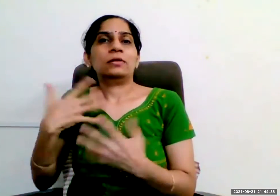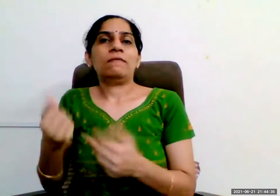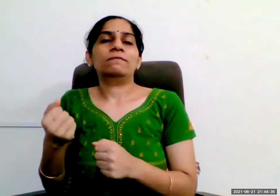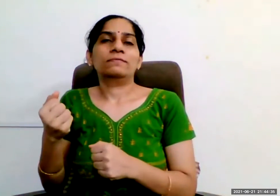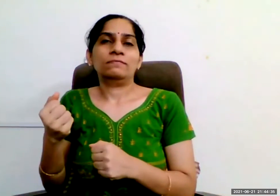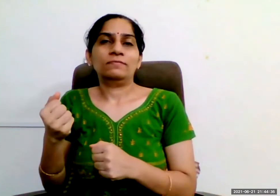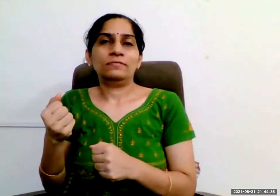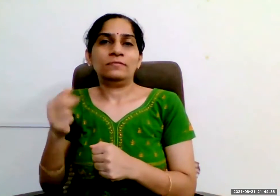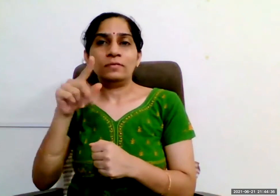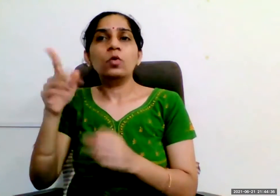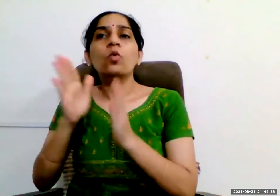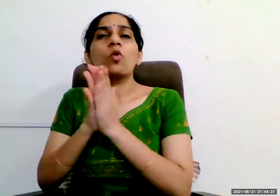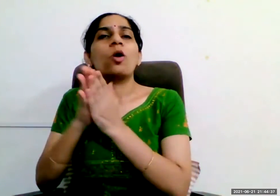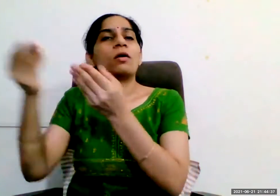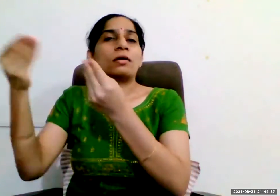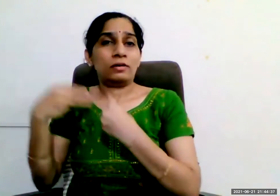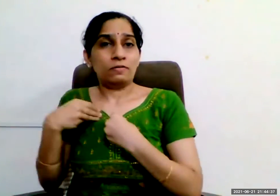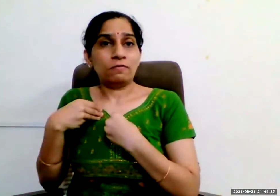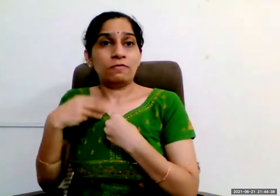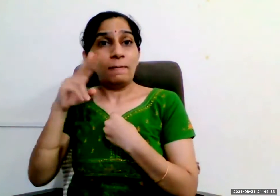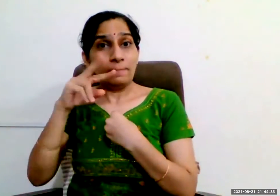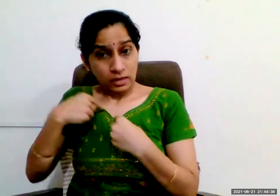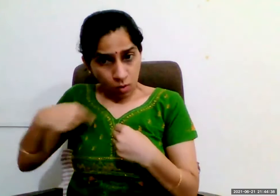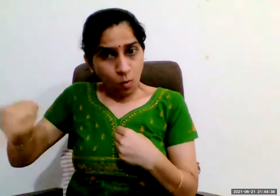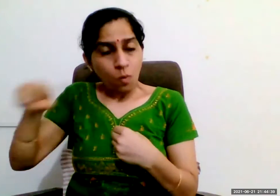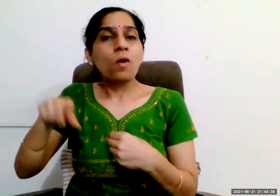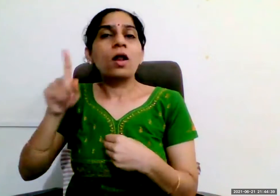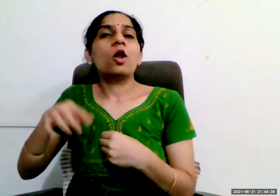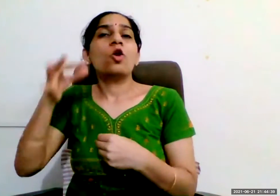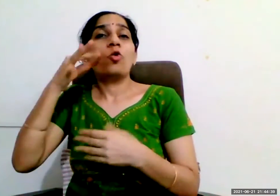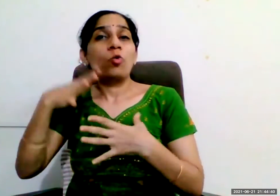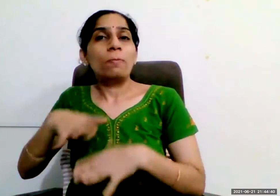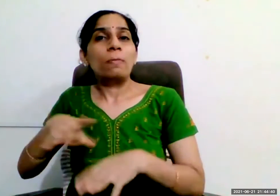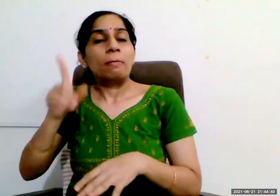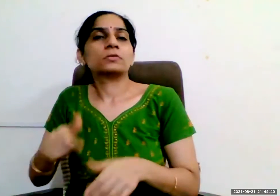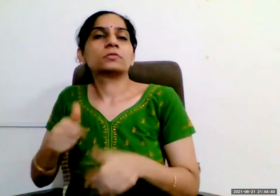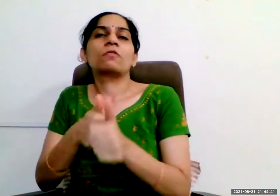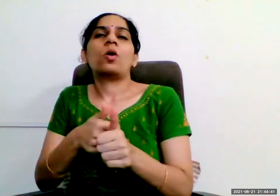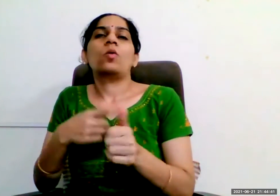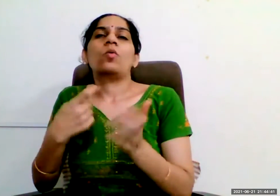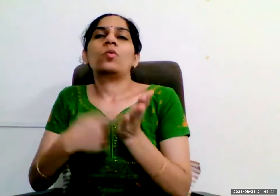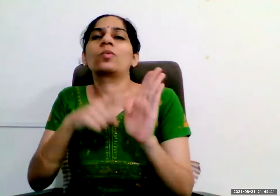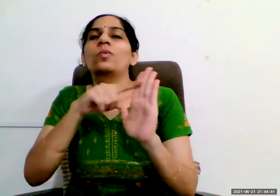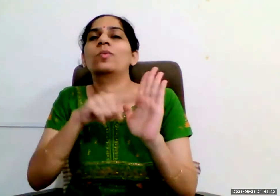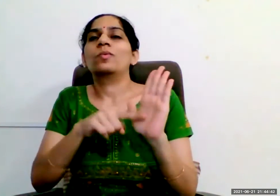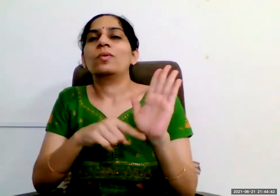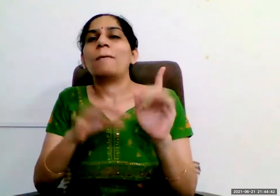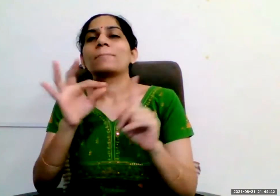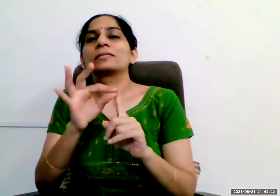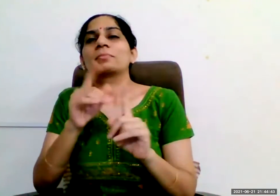to follow these principles. Lord expects us that we should at least follow these principles